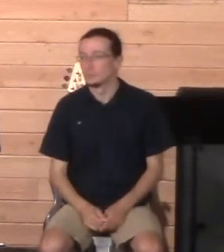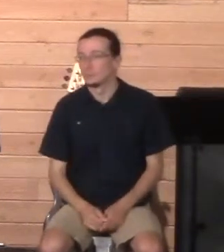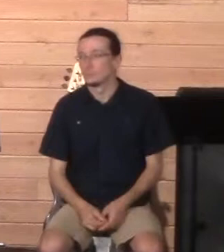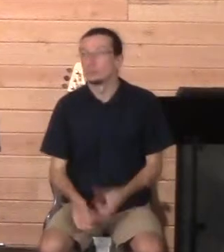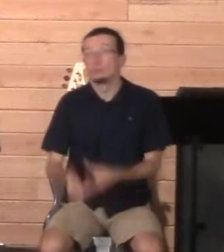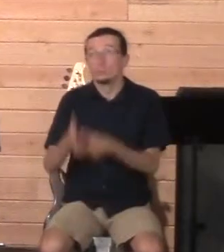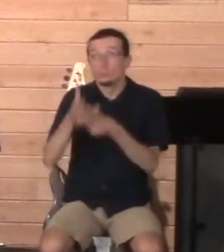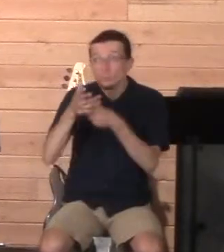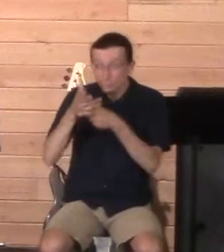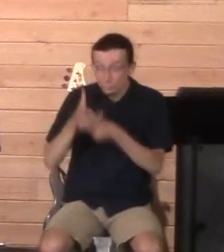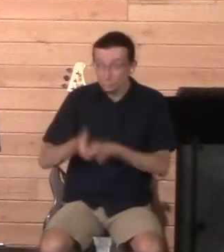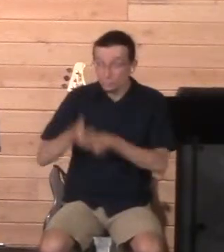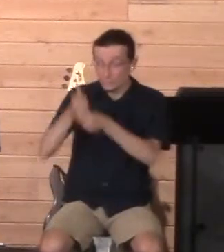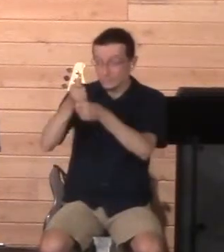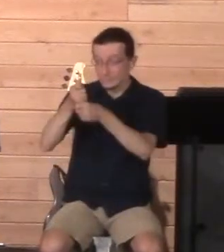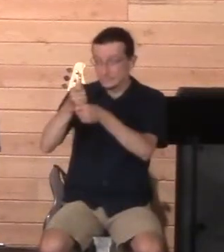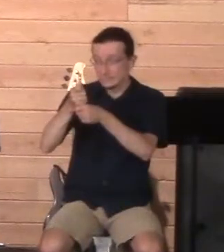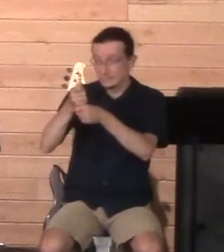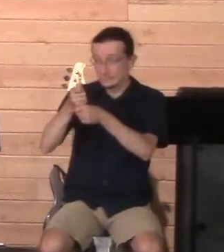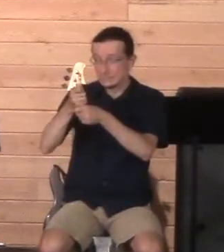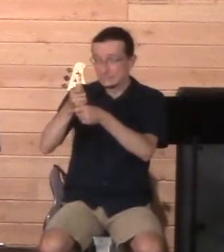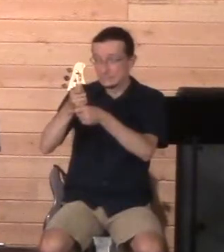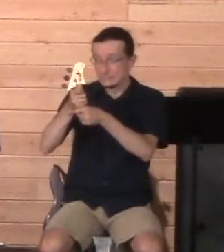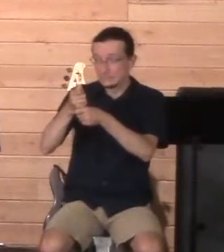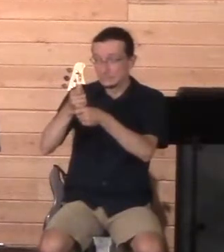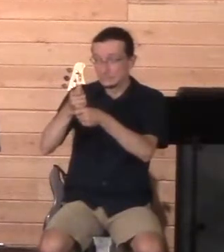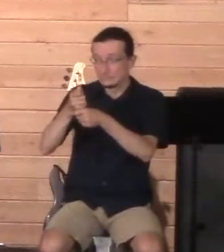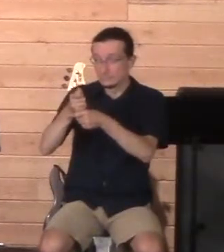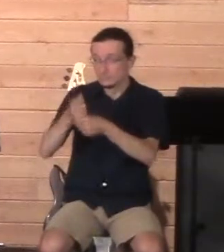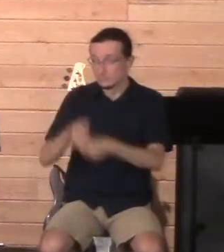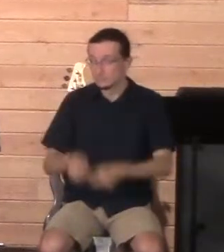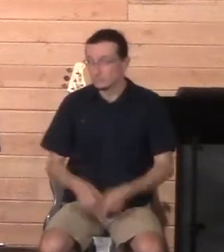Trust Him with this.